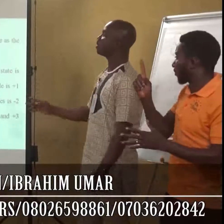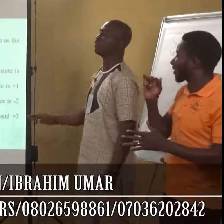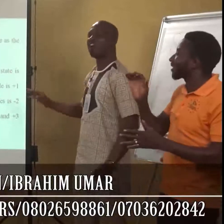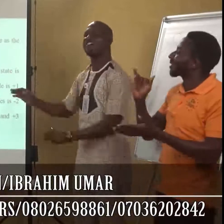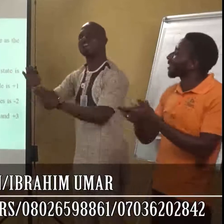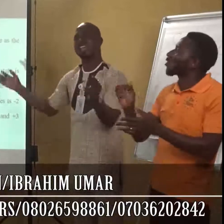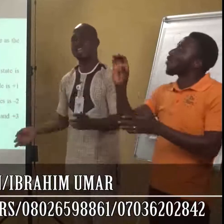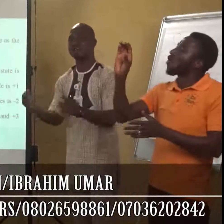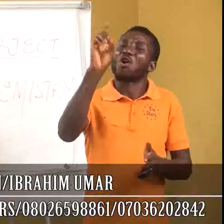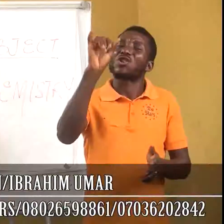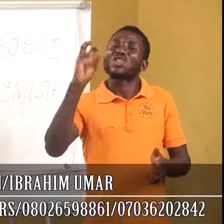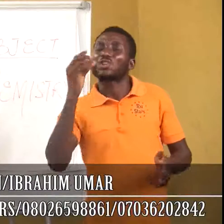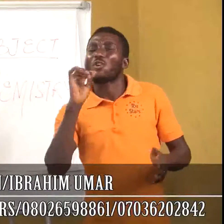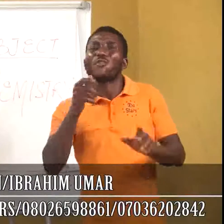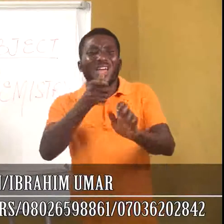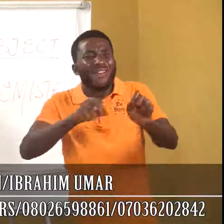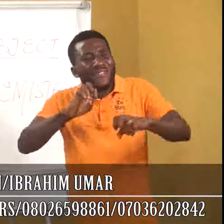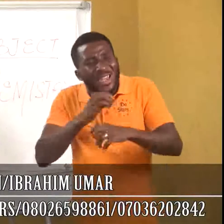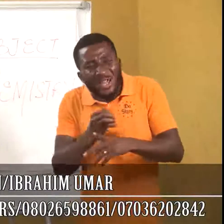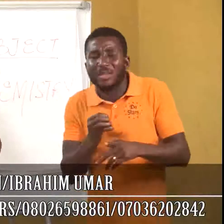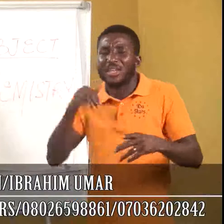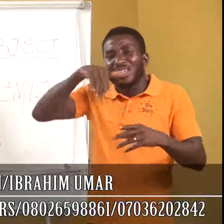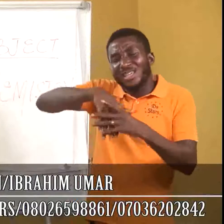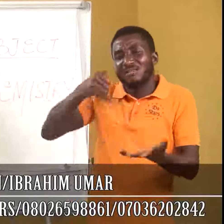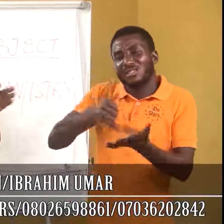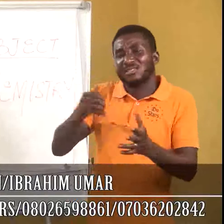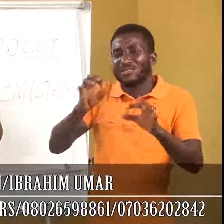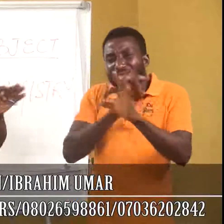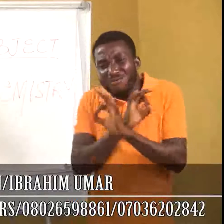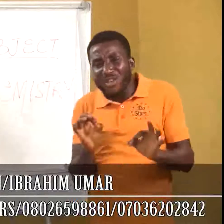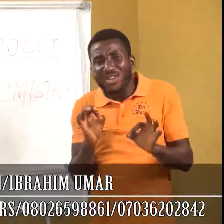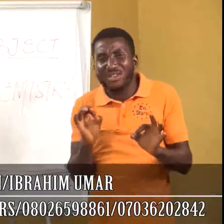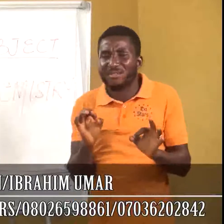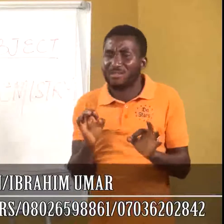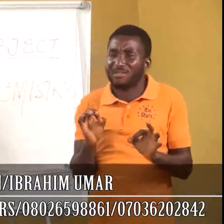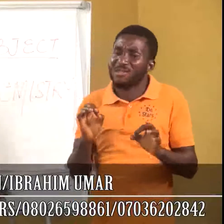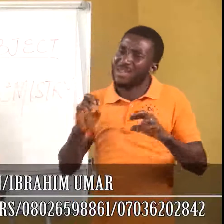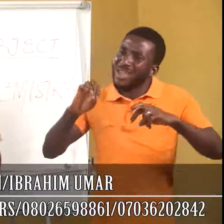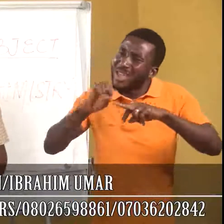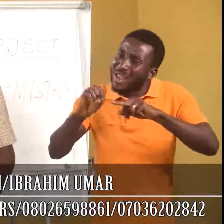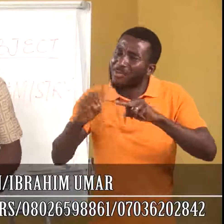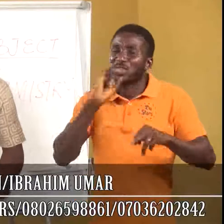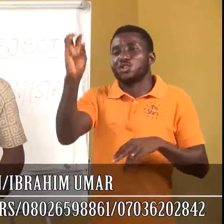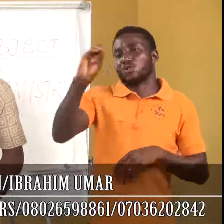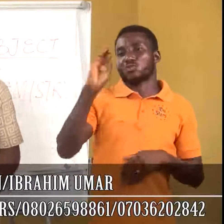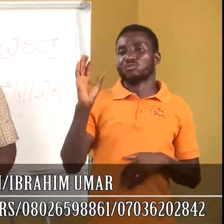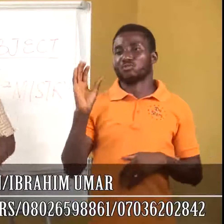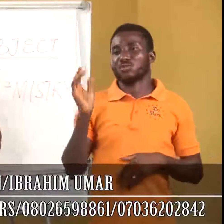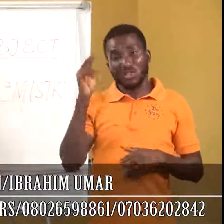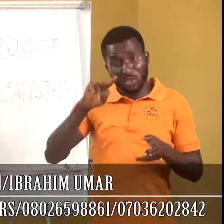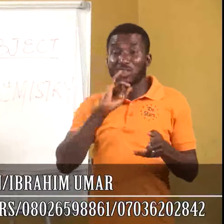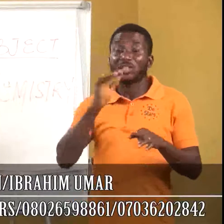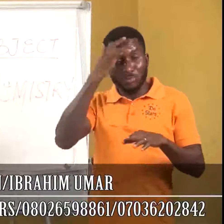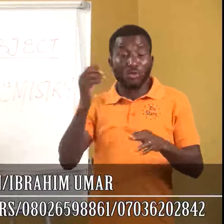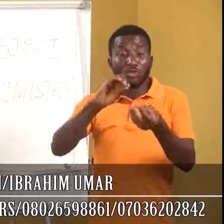oxidation of every element in its free or uncombined state, when it has not combined with any other element, is 0. And the reason is because